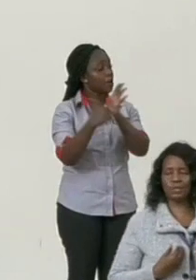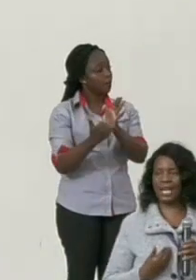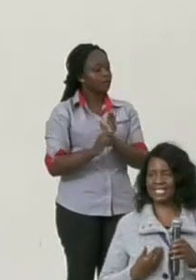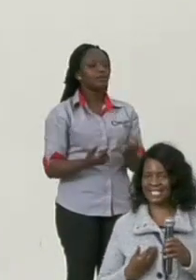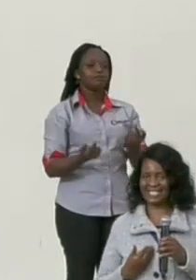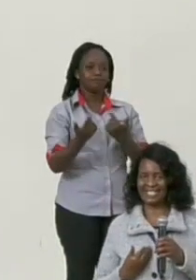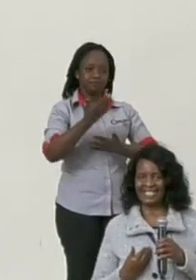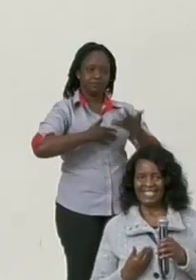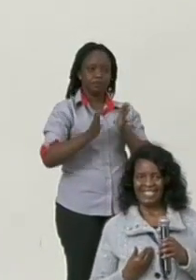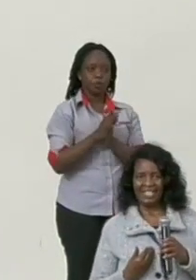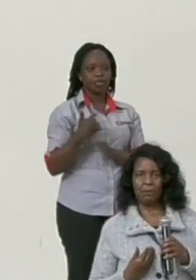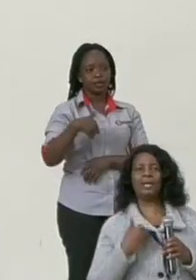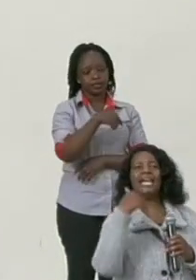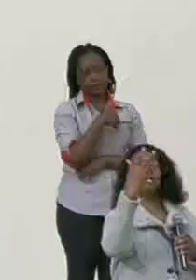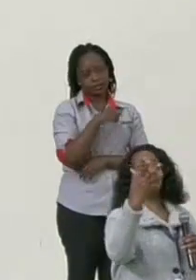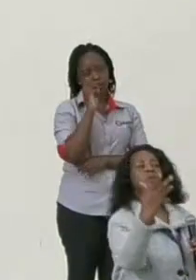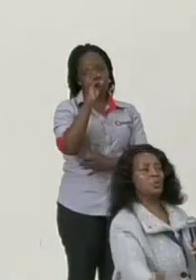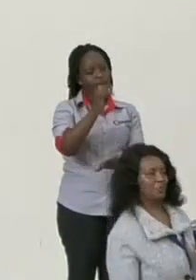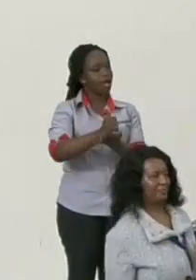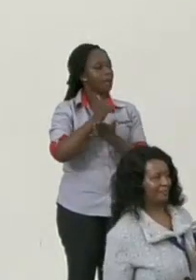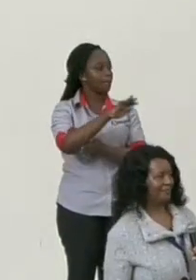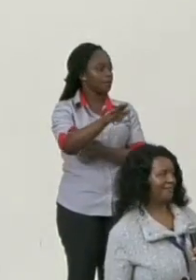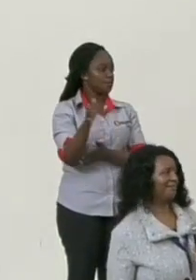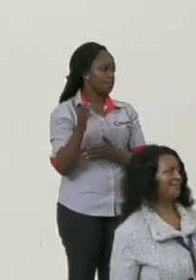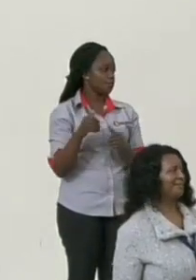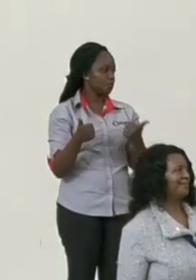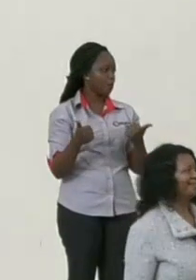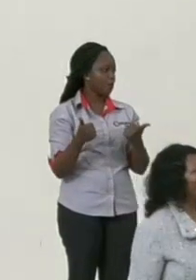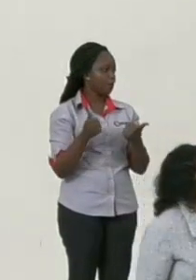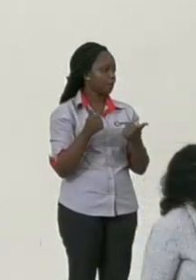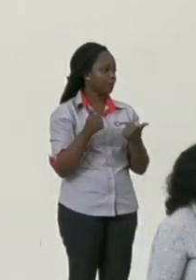come to us. We will help you.